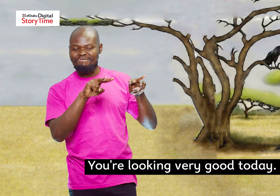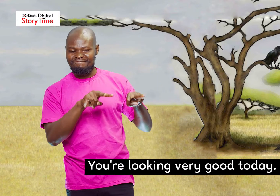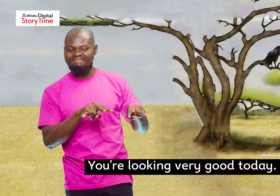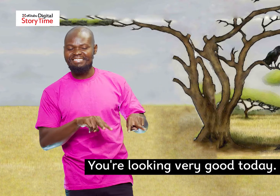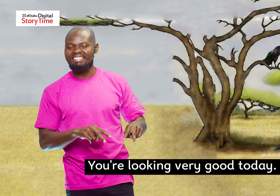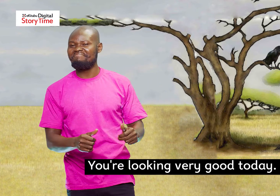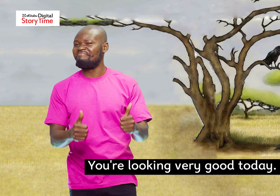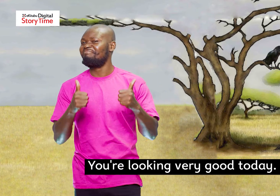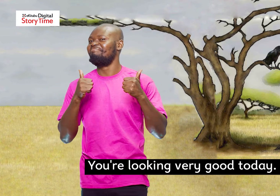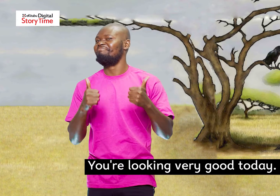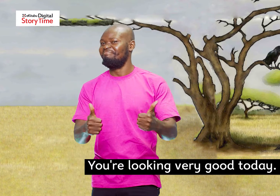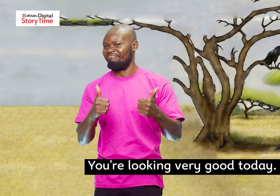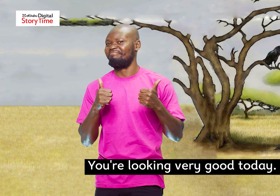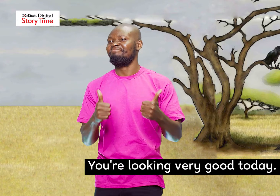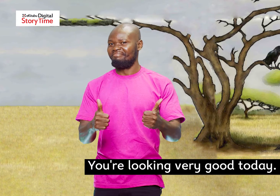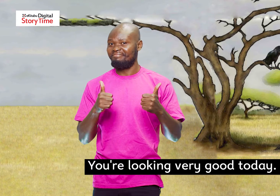You're looking very good today.